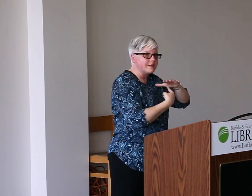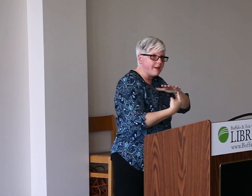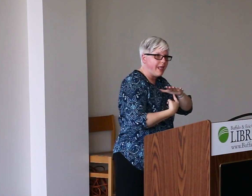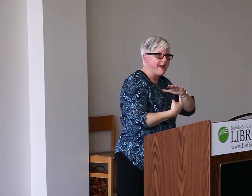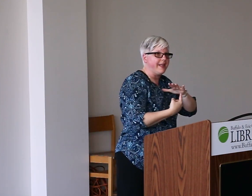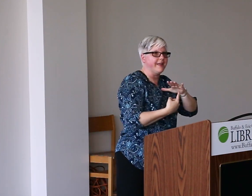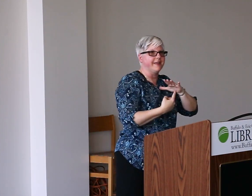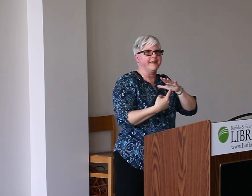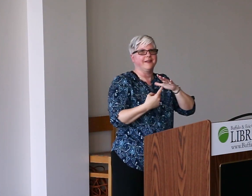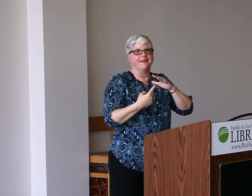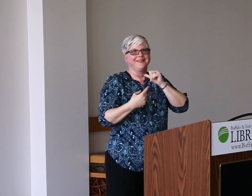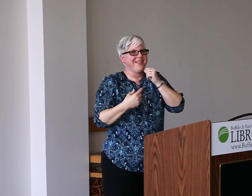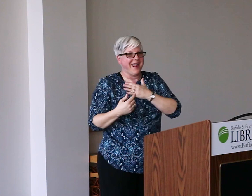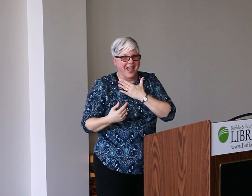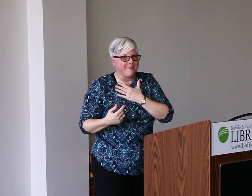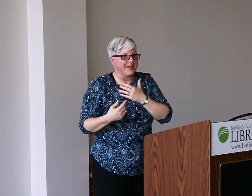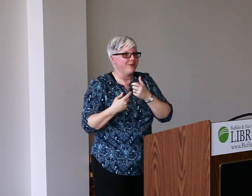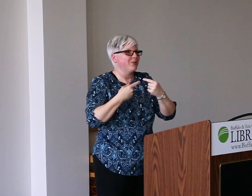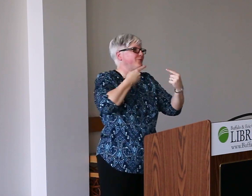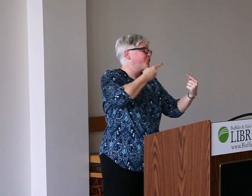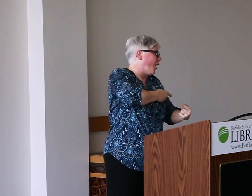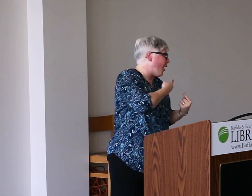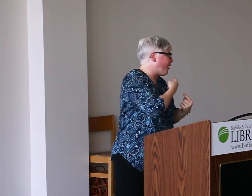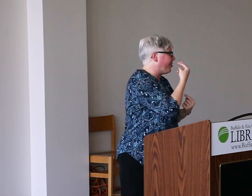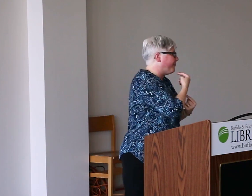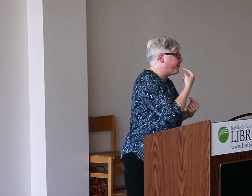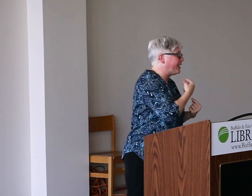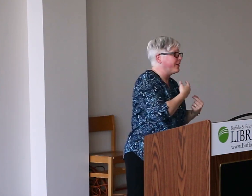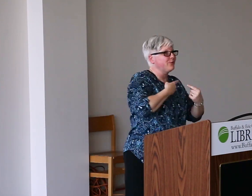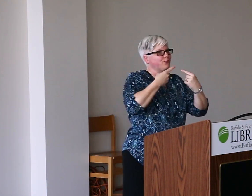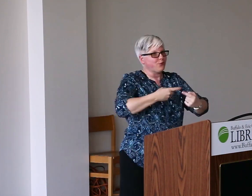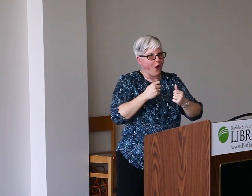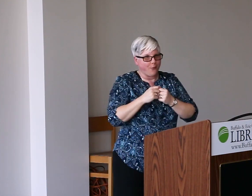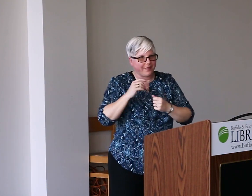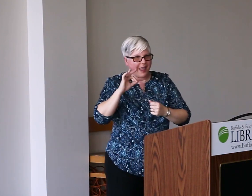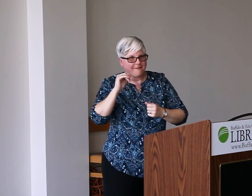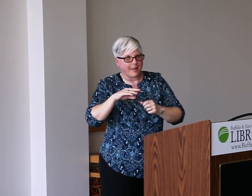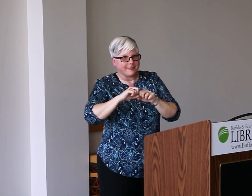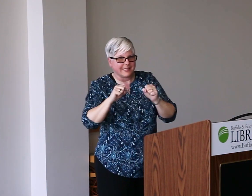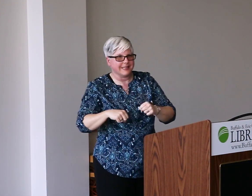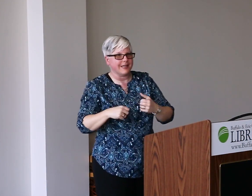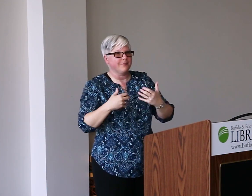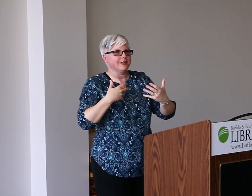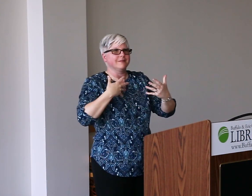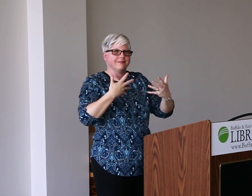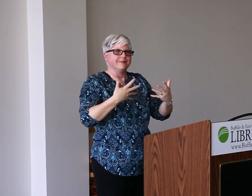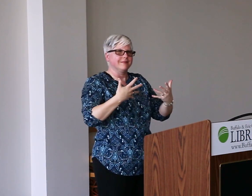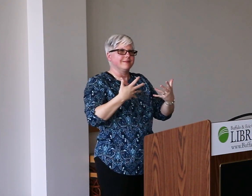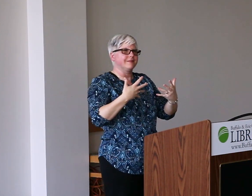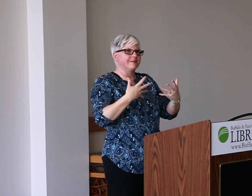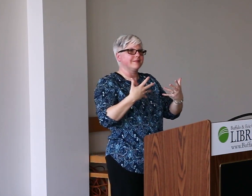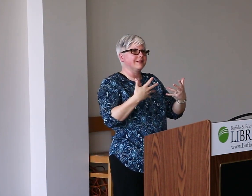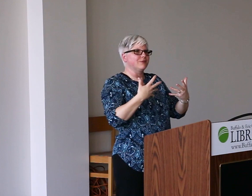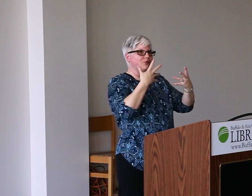schools before were in different rooms. We were not happy. We were isolated. We were struggling. We were trying to lip read and use this FM